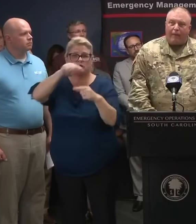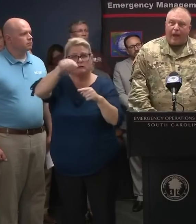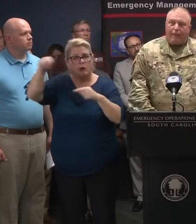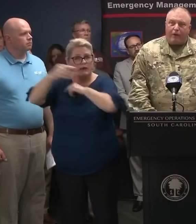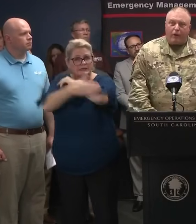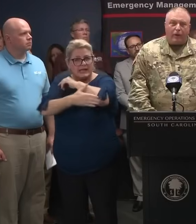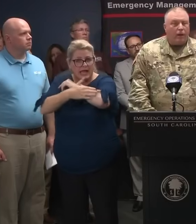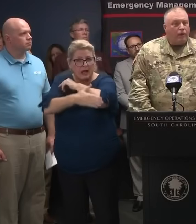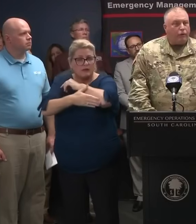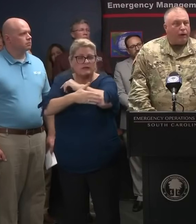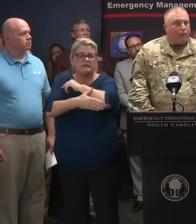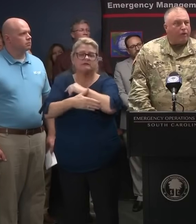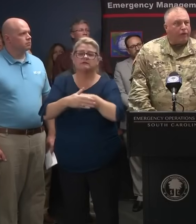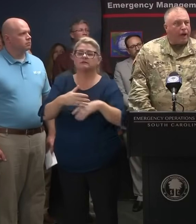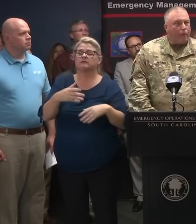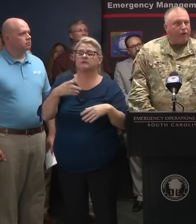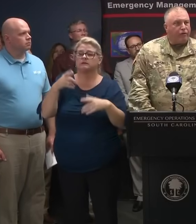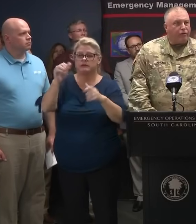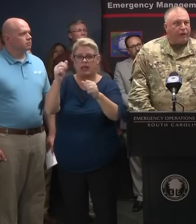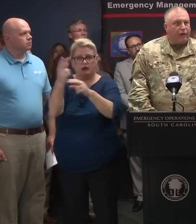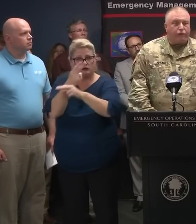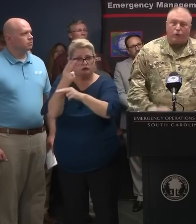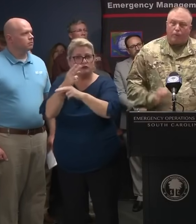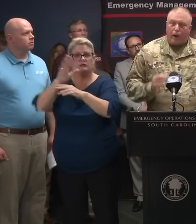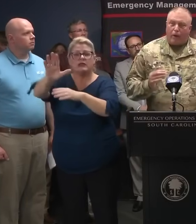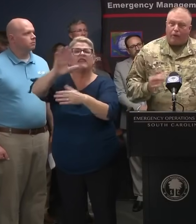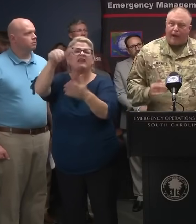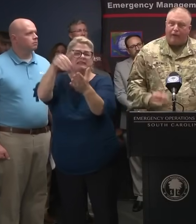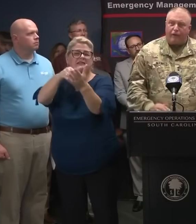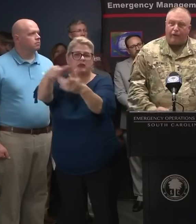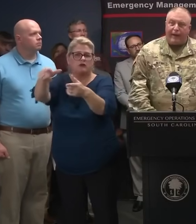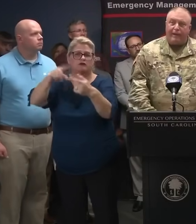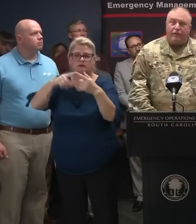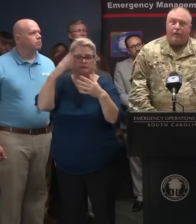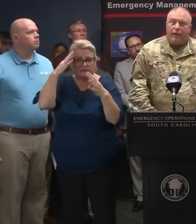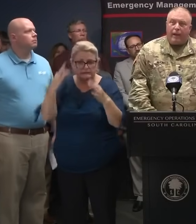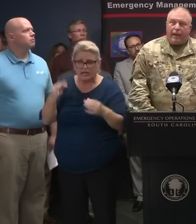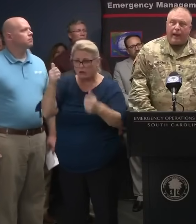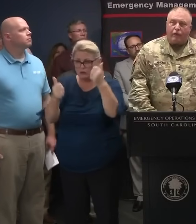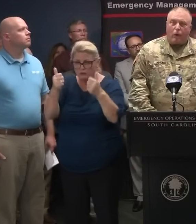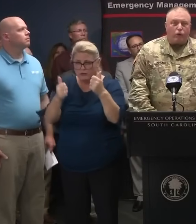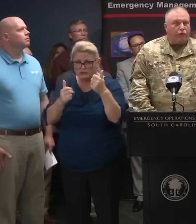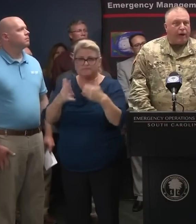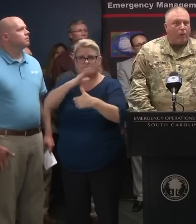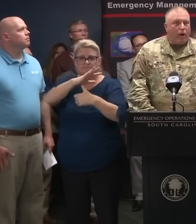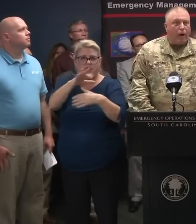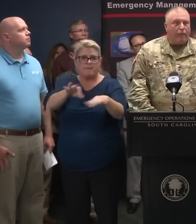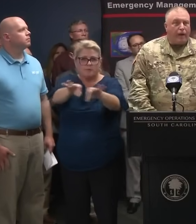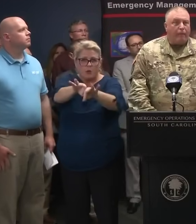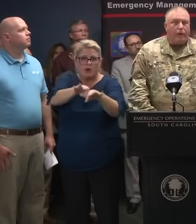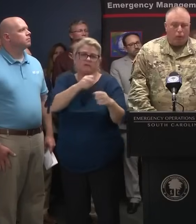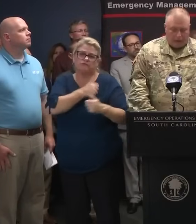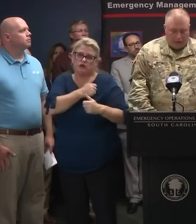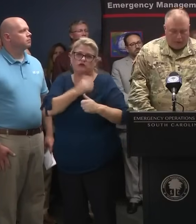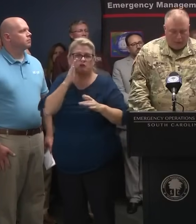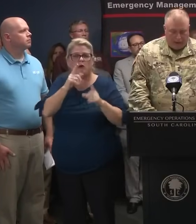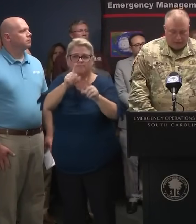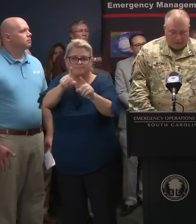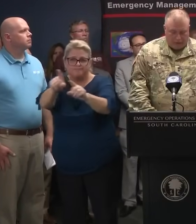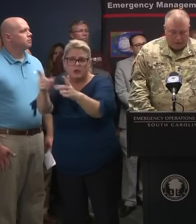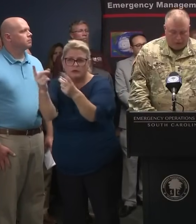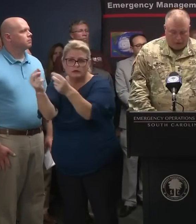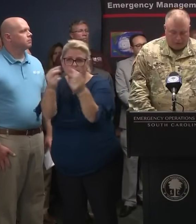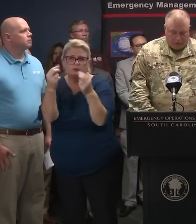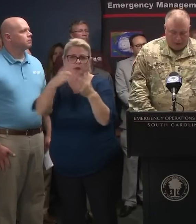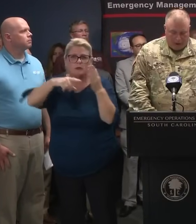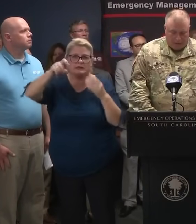counties will have the opportunity through their emergency operations centers to prioritize their needs, and our soldiers there will help them recover as